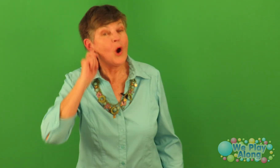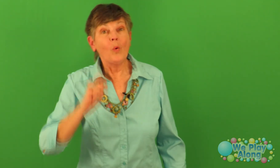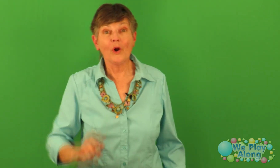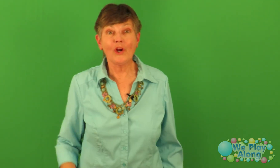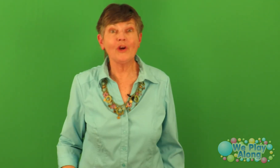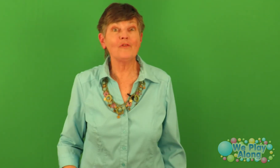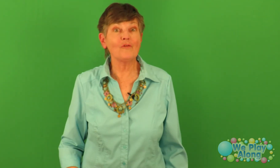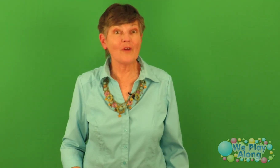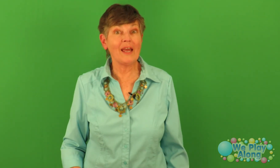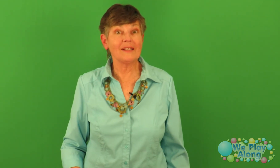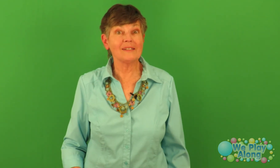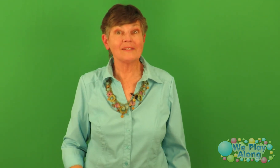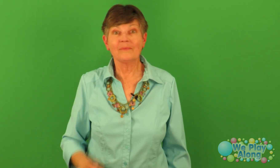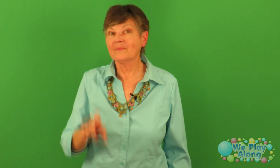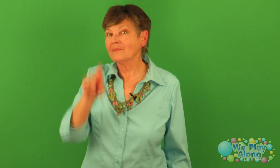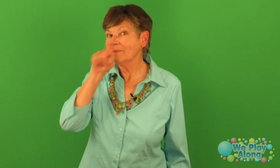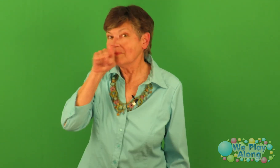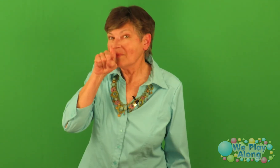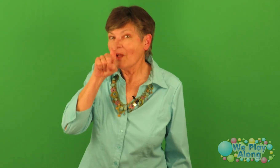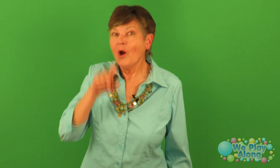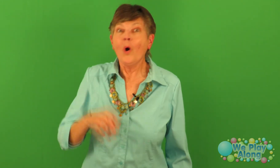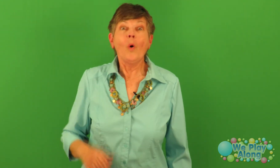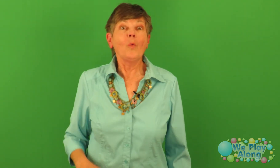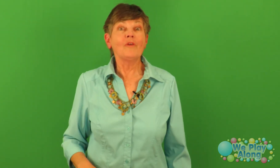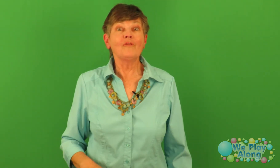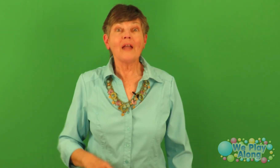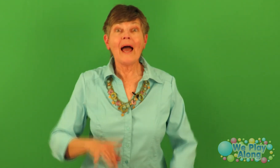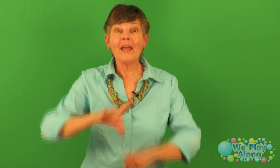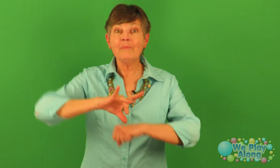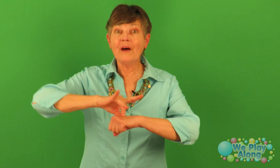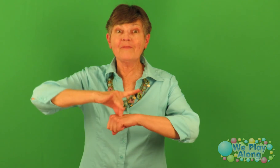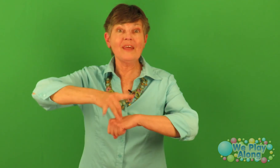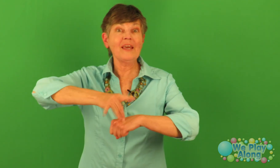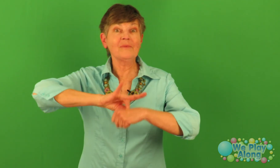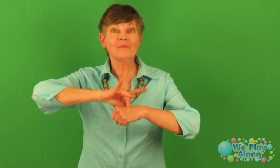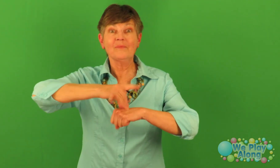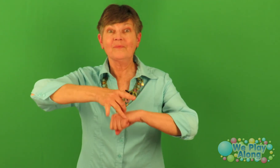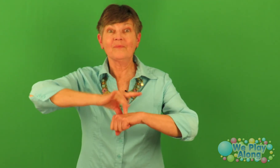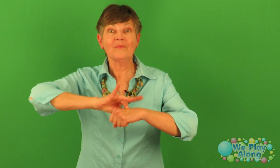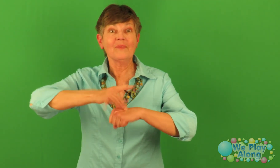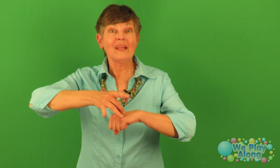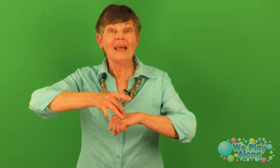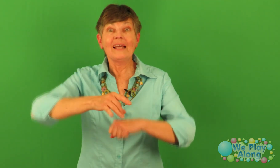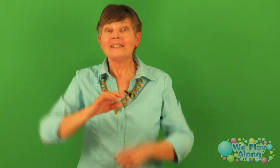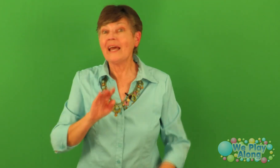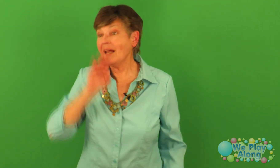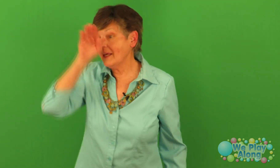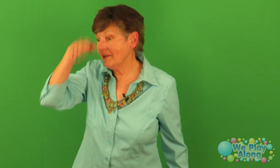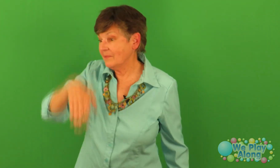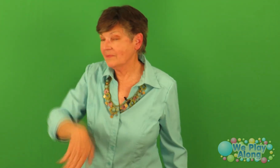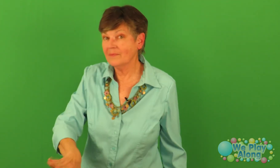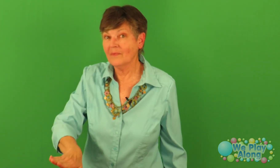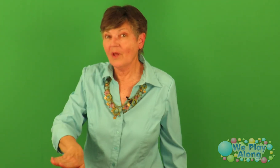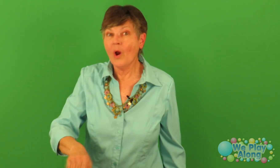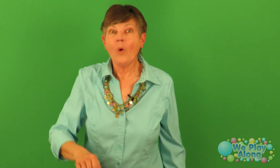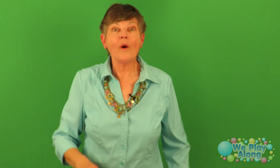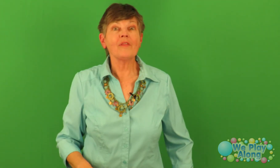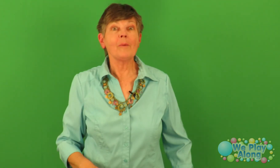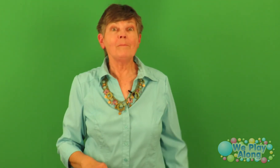were good friends, would fly above thee, telling where the